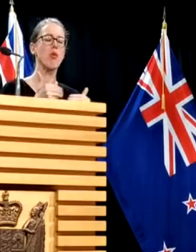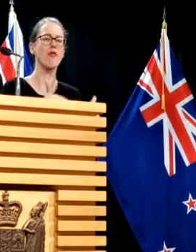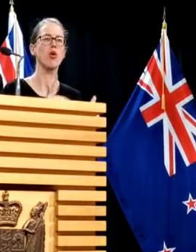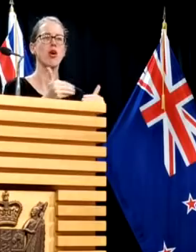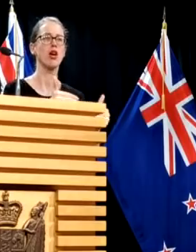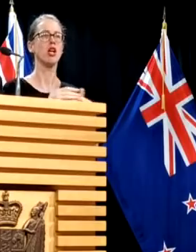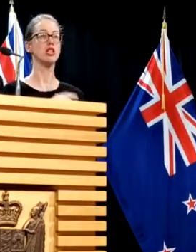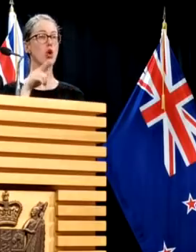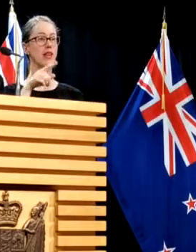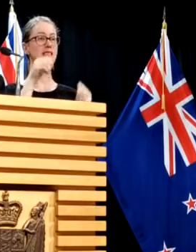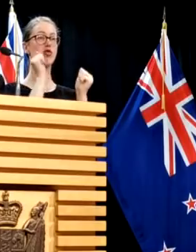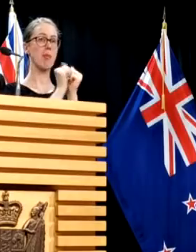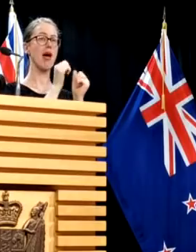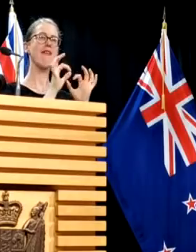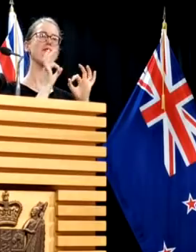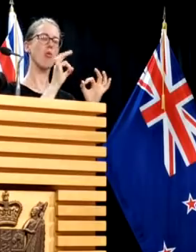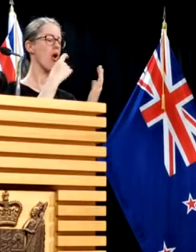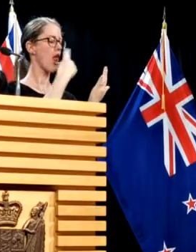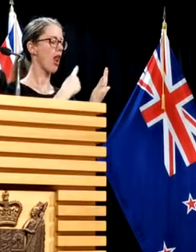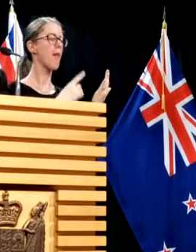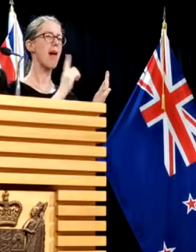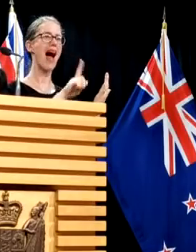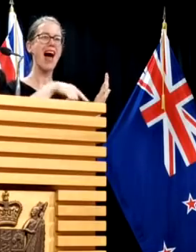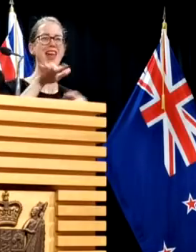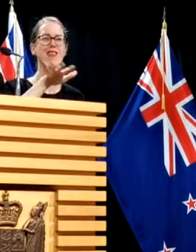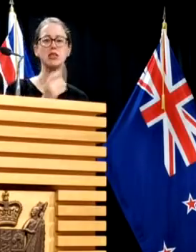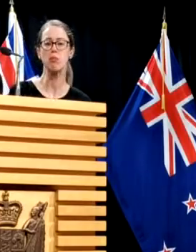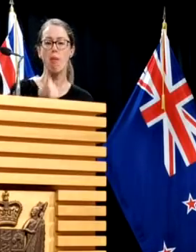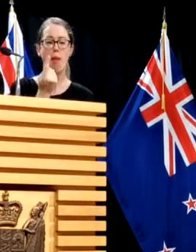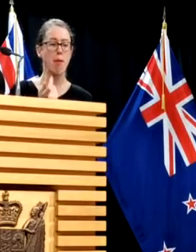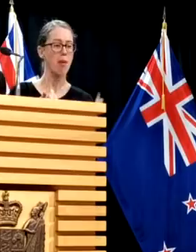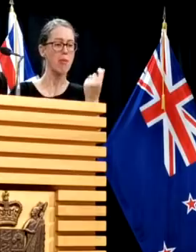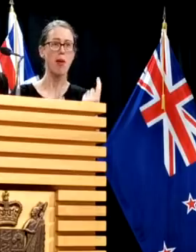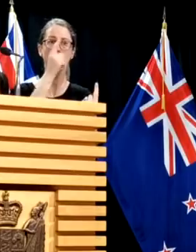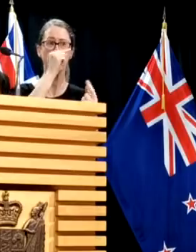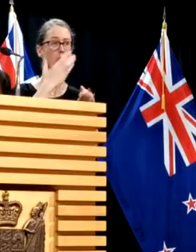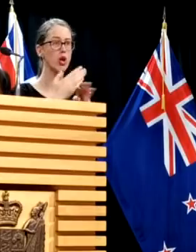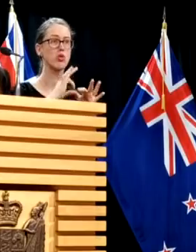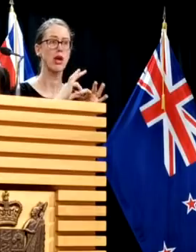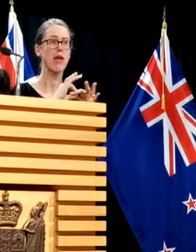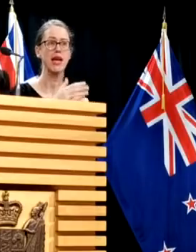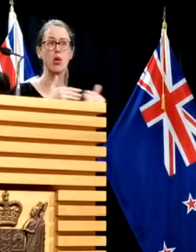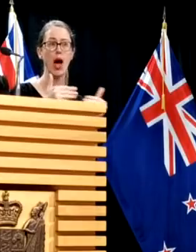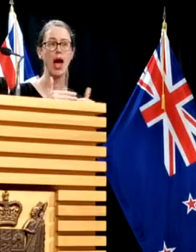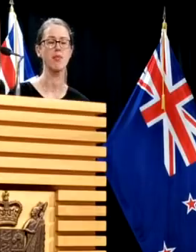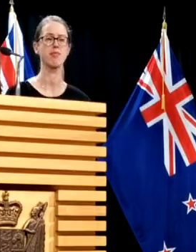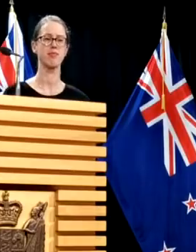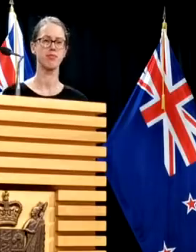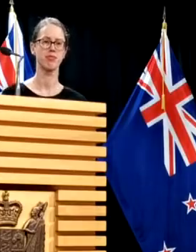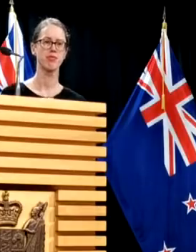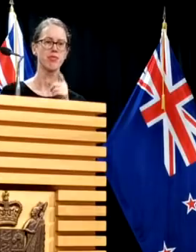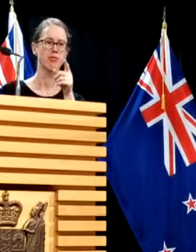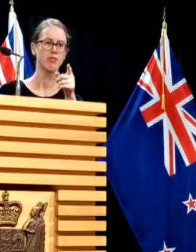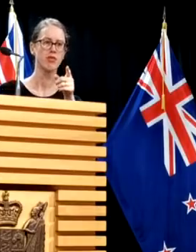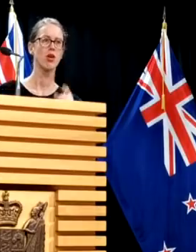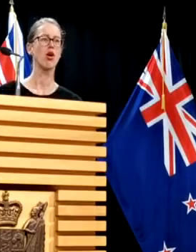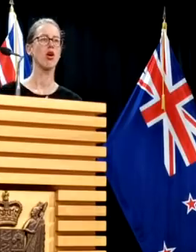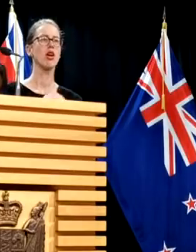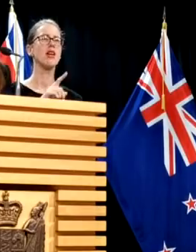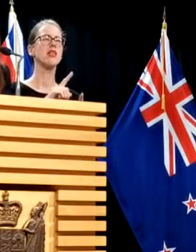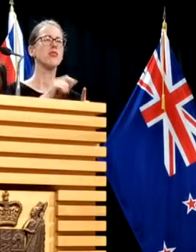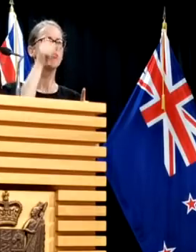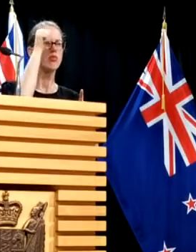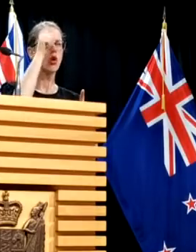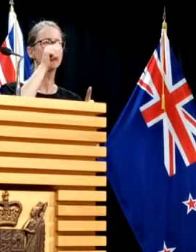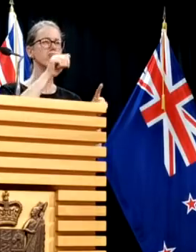areas here, in some cases we'll work through those areas of cooperation over the course of a term. The committee of the Green Party looking to chair, was